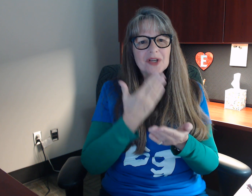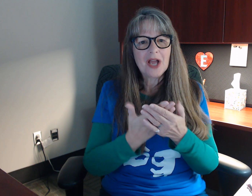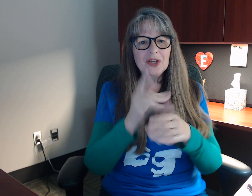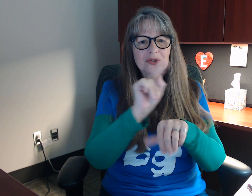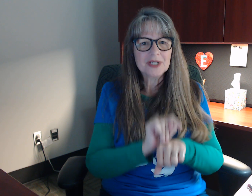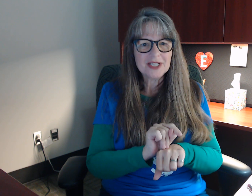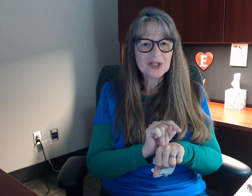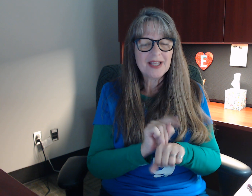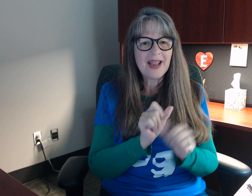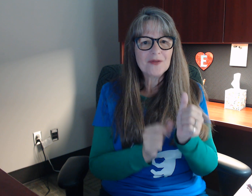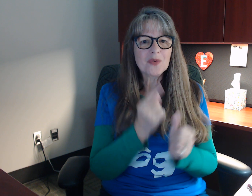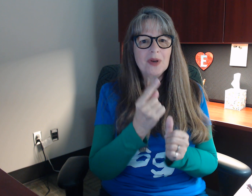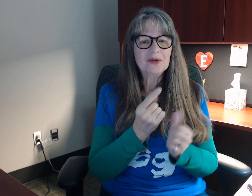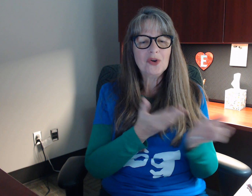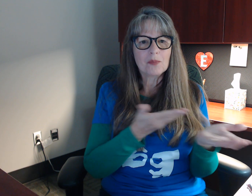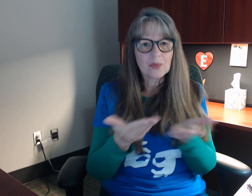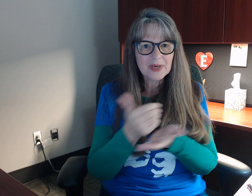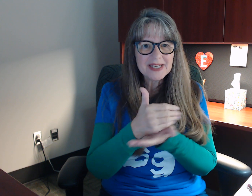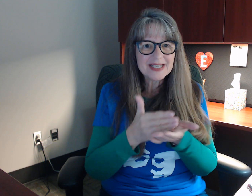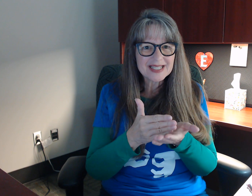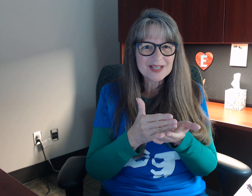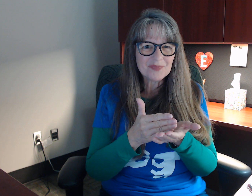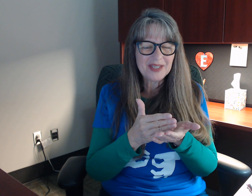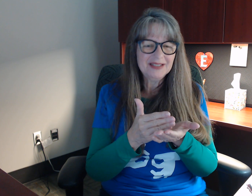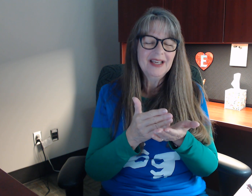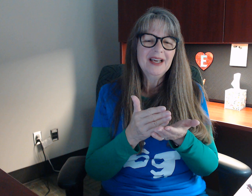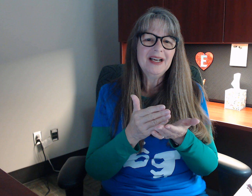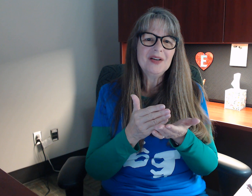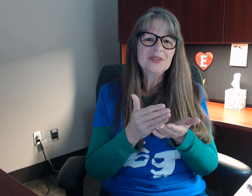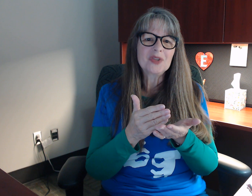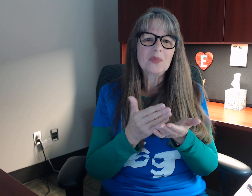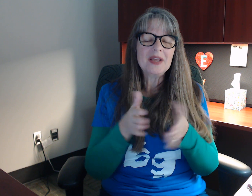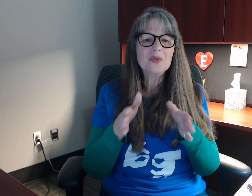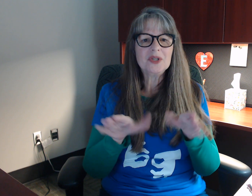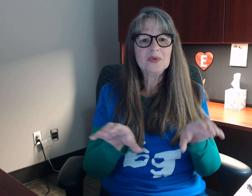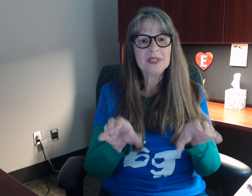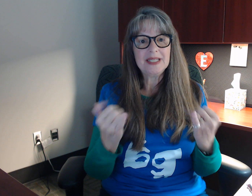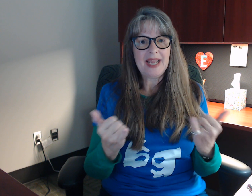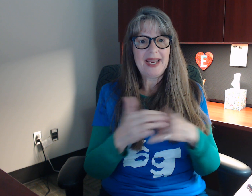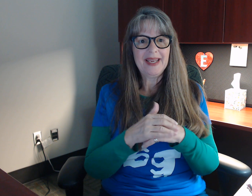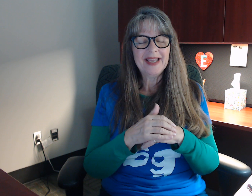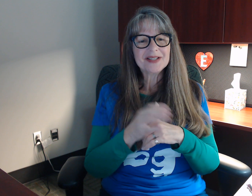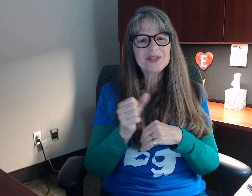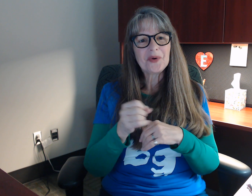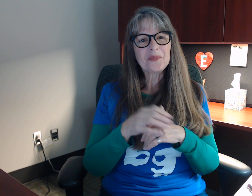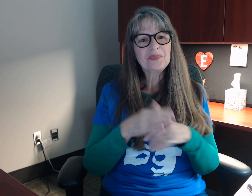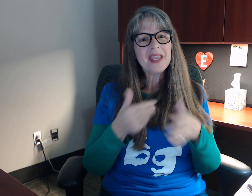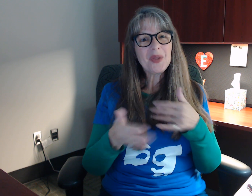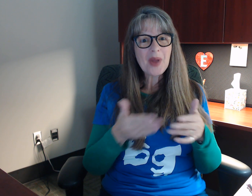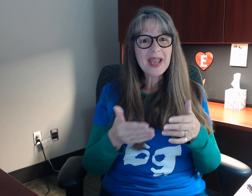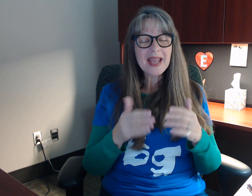good tradition, that everyone, brings something, the way that we do it today. So anyway, I hope